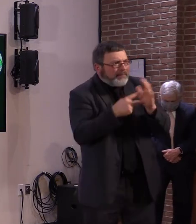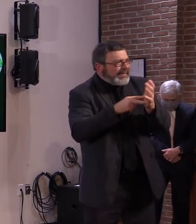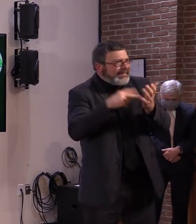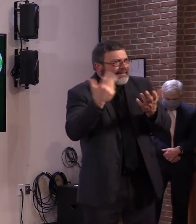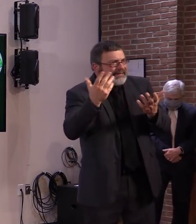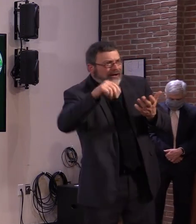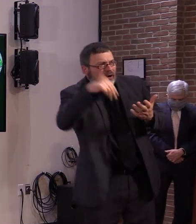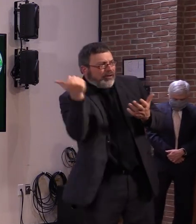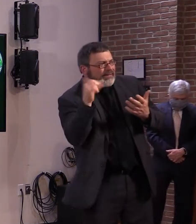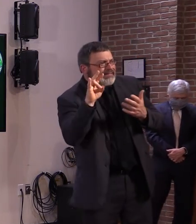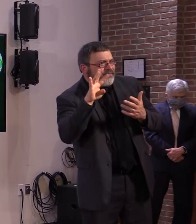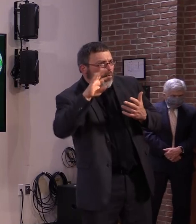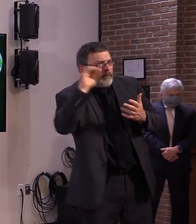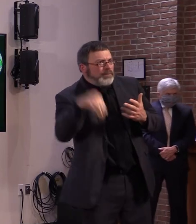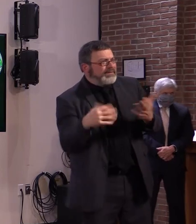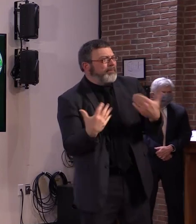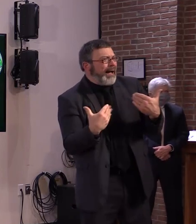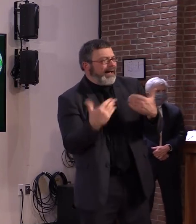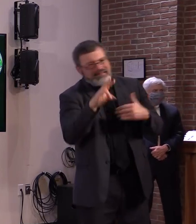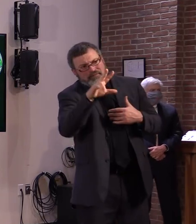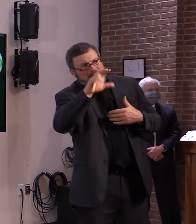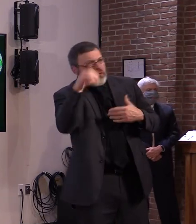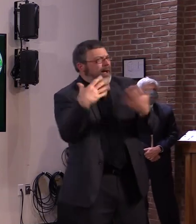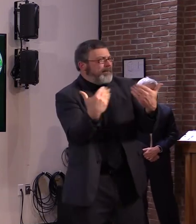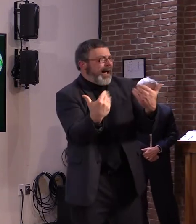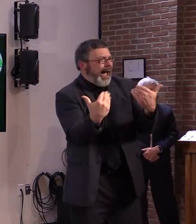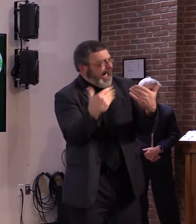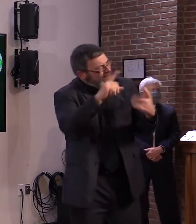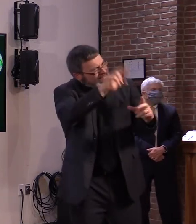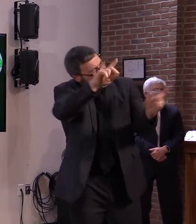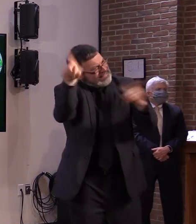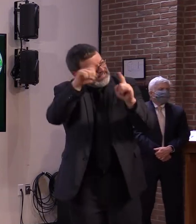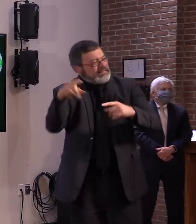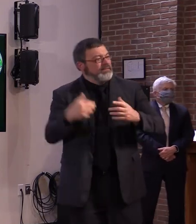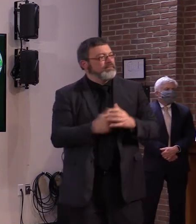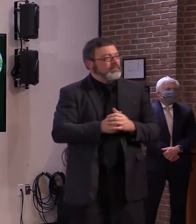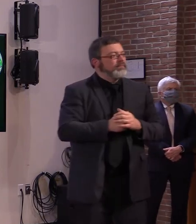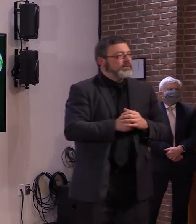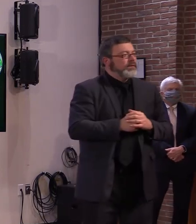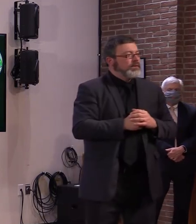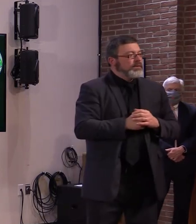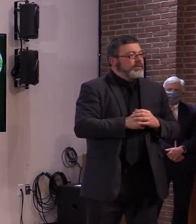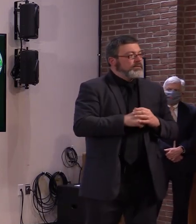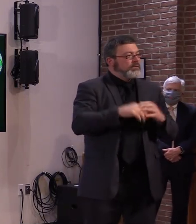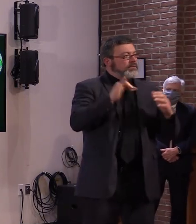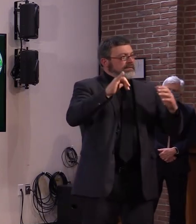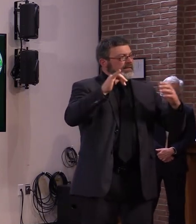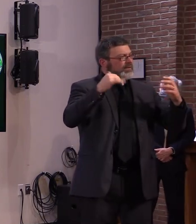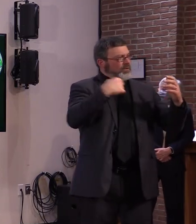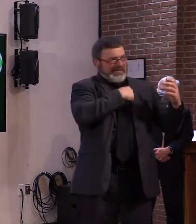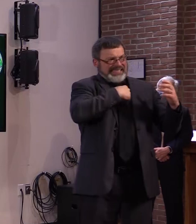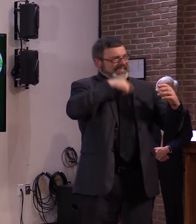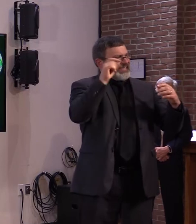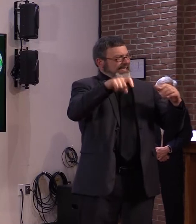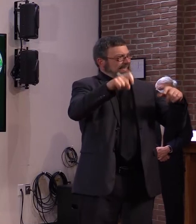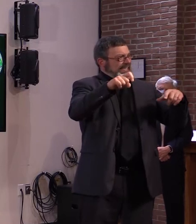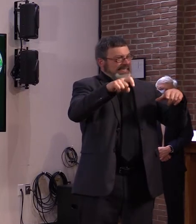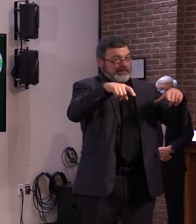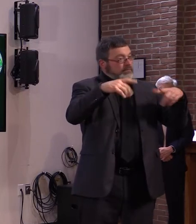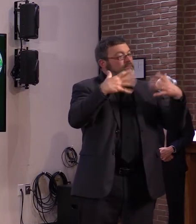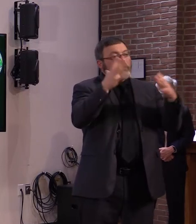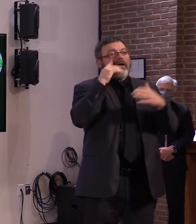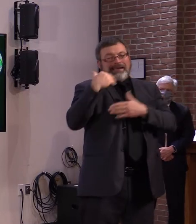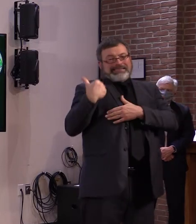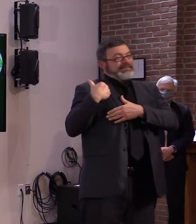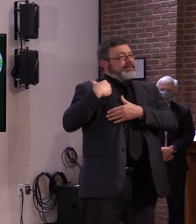national communities. Vermont broke voting records this week. Let's continue this engagement by making sure all Vermonters are